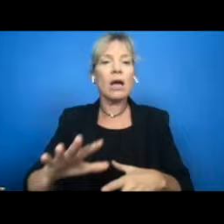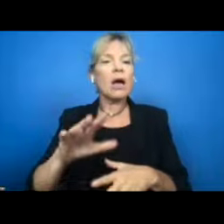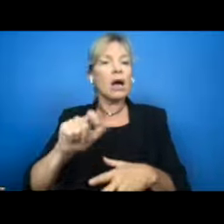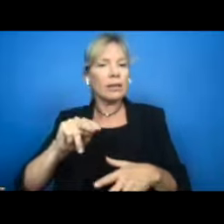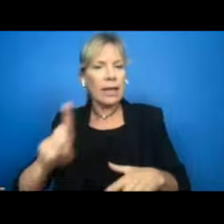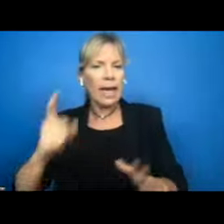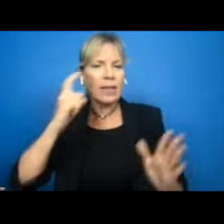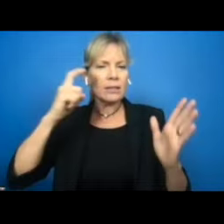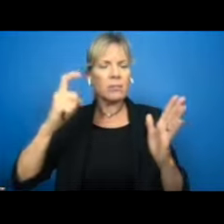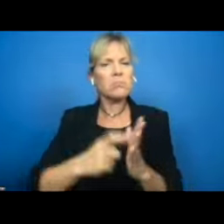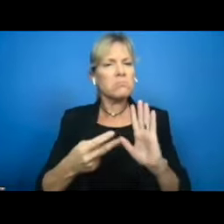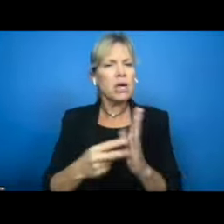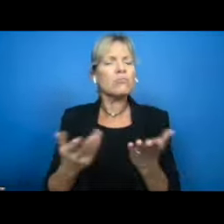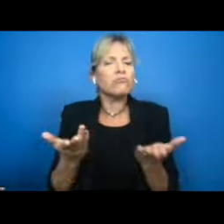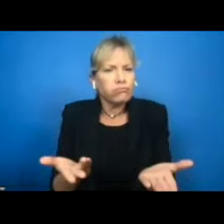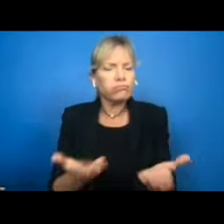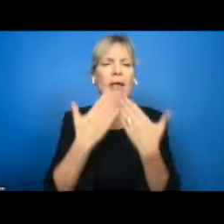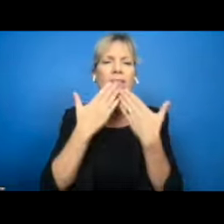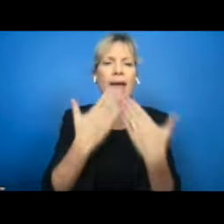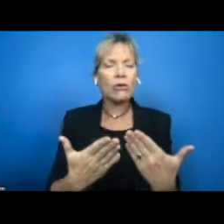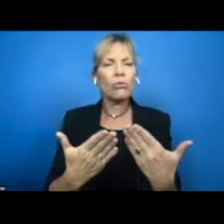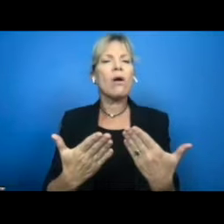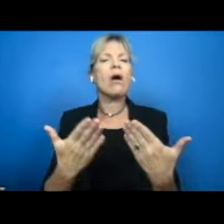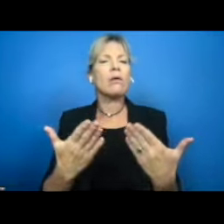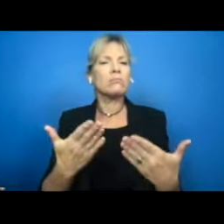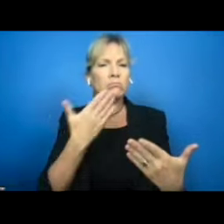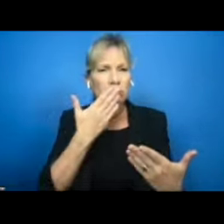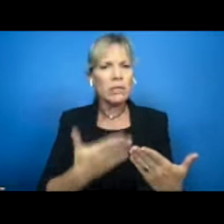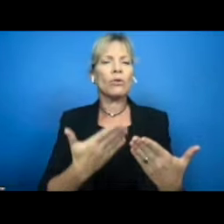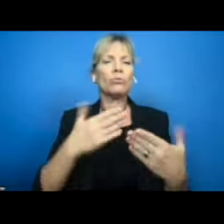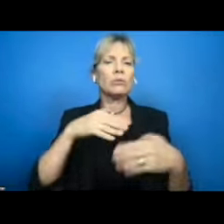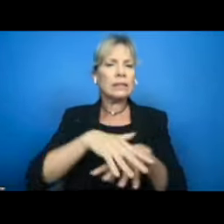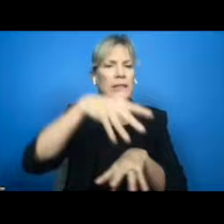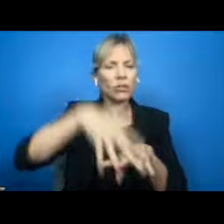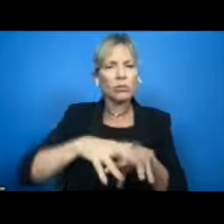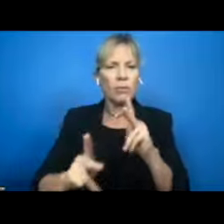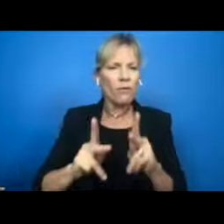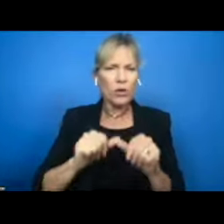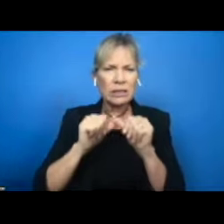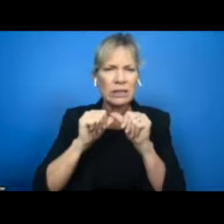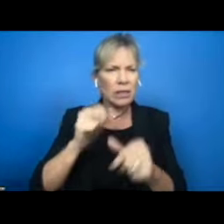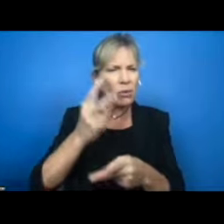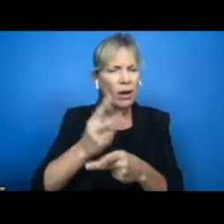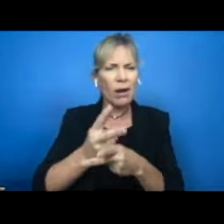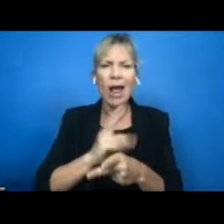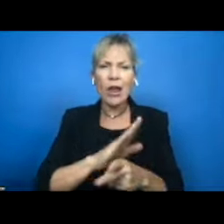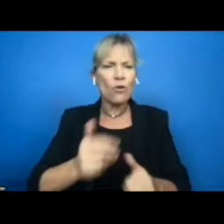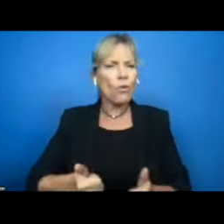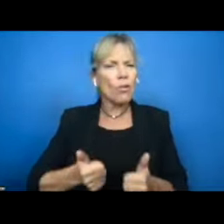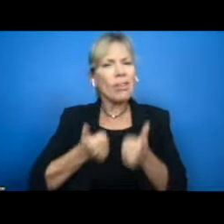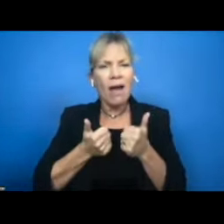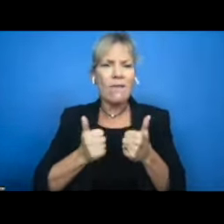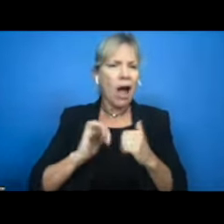about recognizing and thanking Indigenous people for their sustainable care and way of life in a